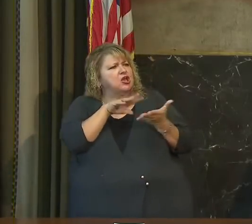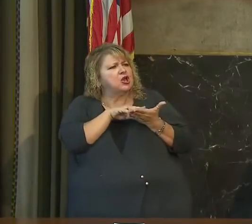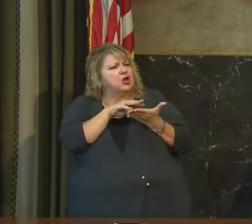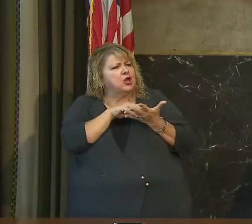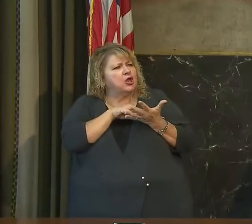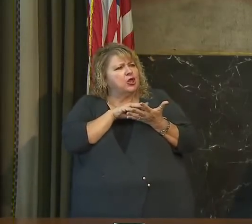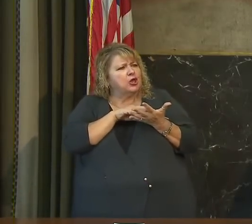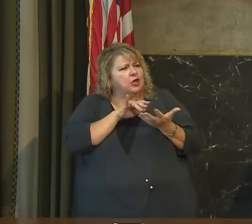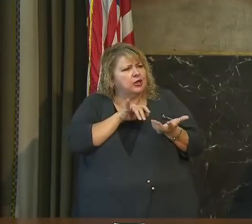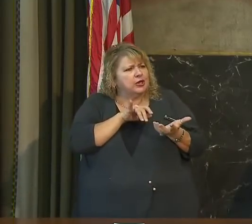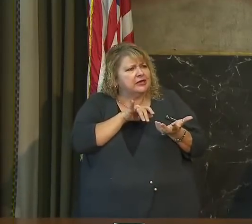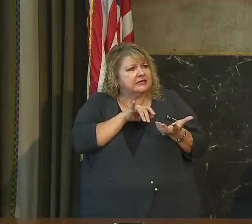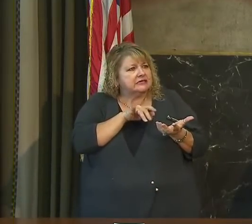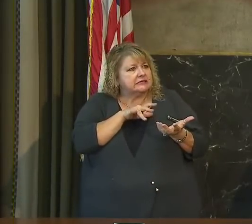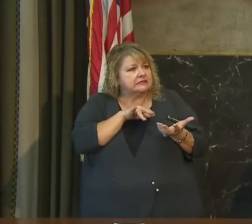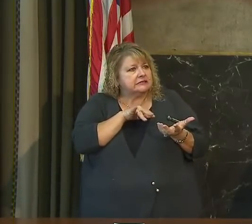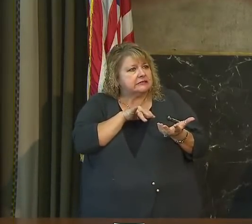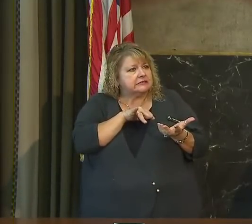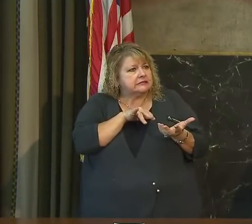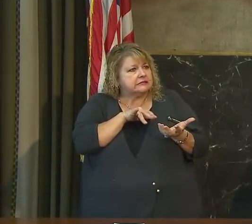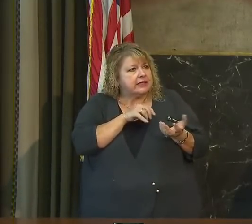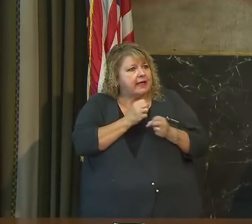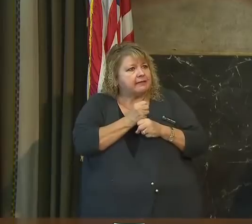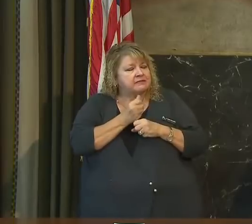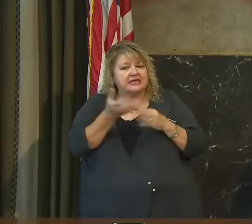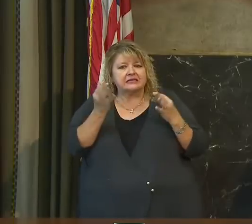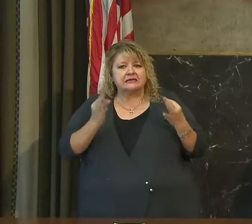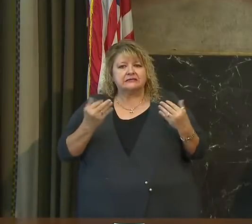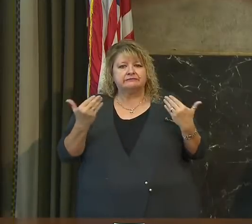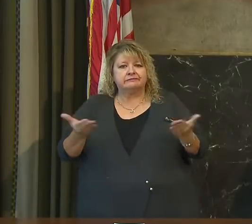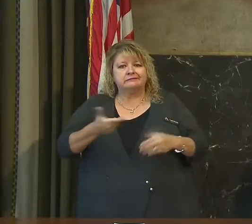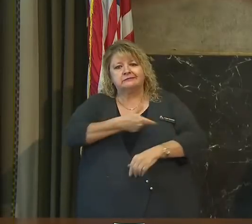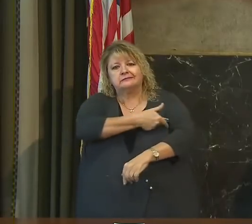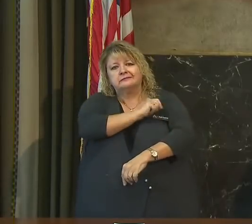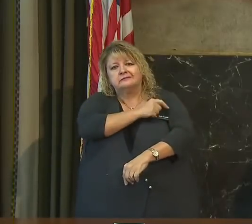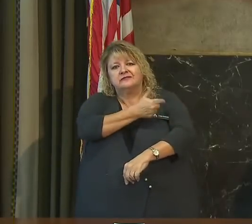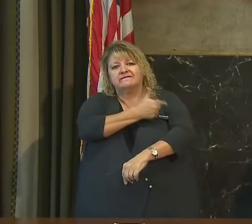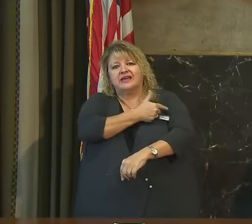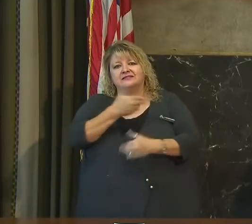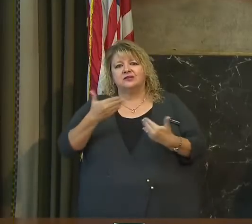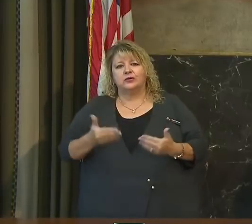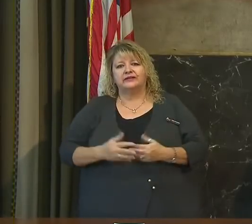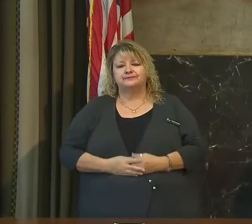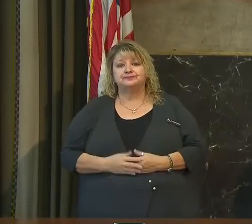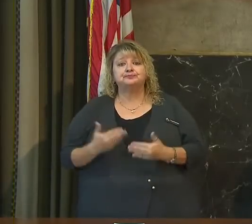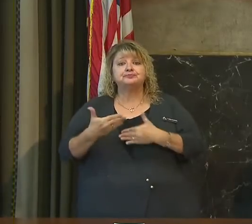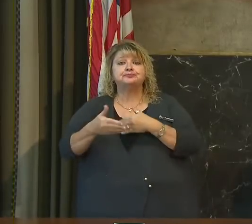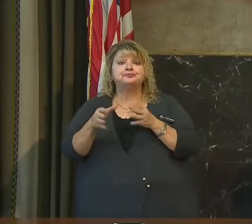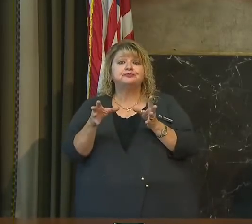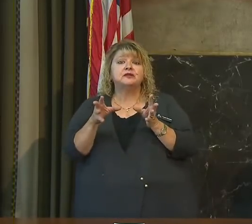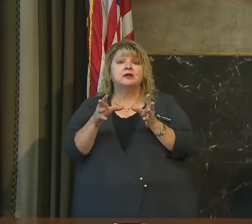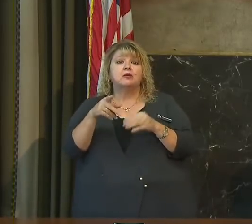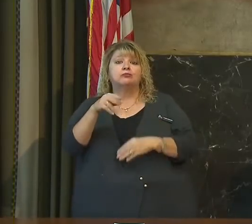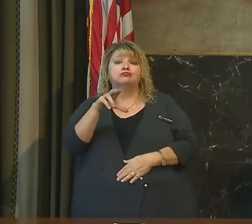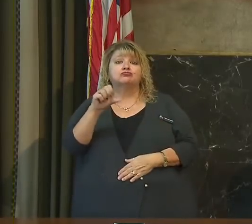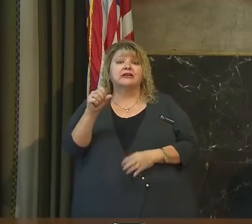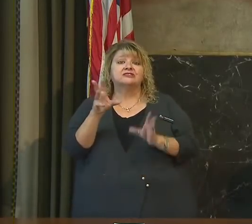the decision to be vaccinated. The next press conference will likely be next Friday.